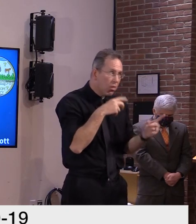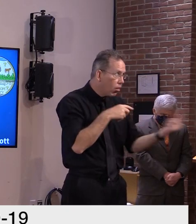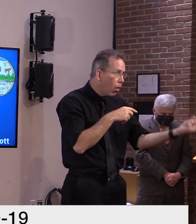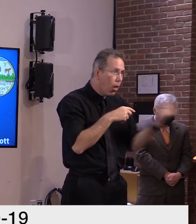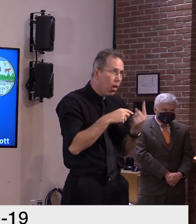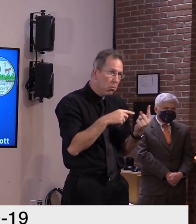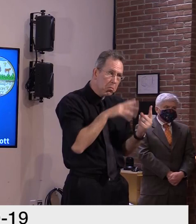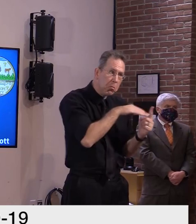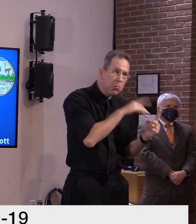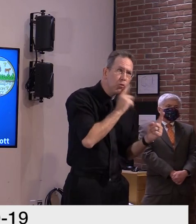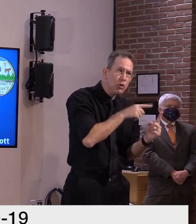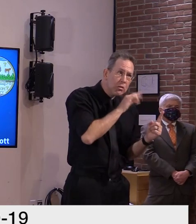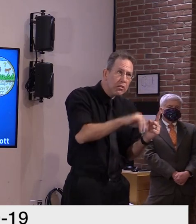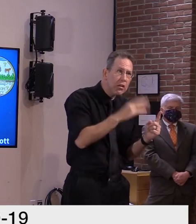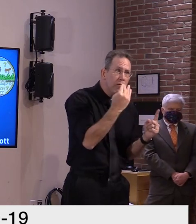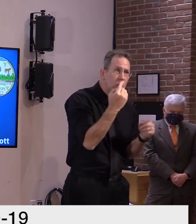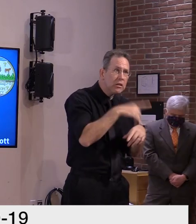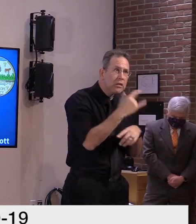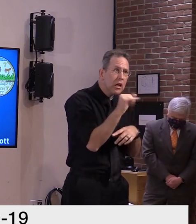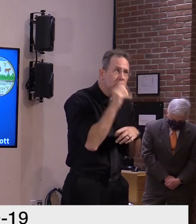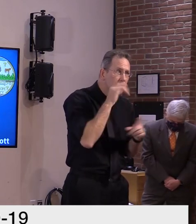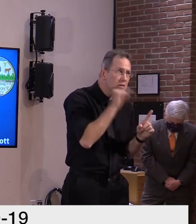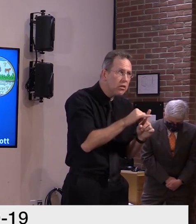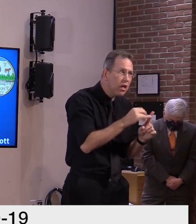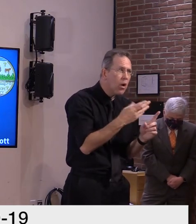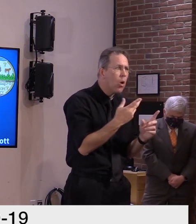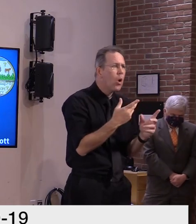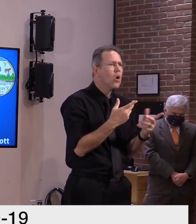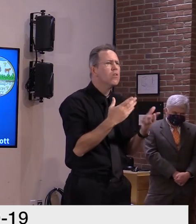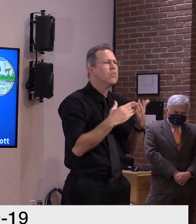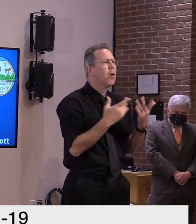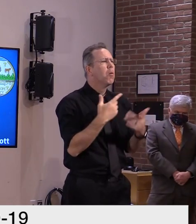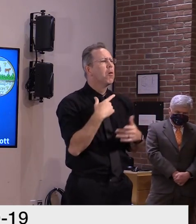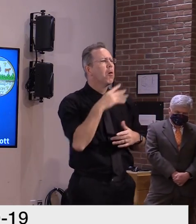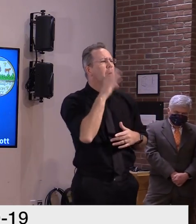of hotels and B&Bs over the summer that there were